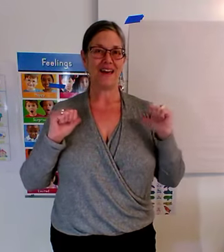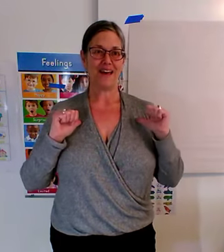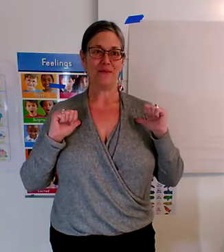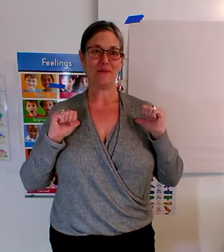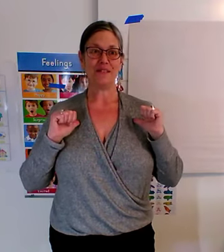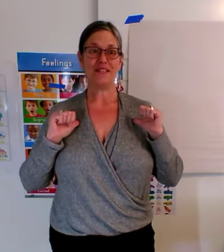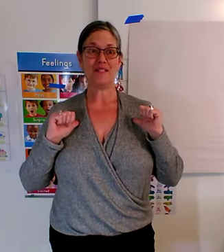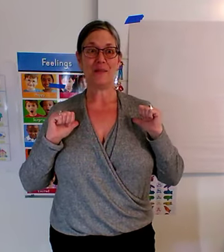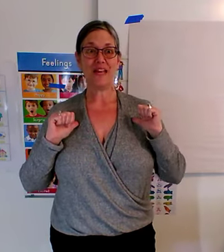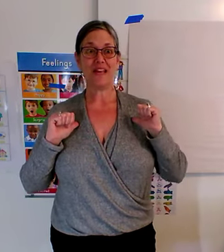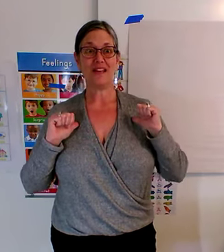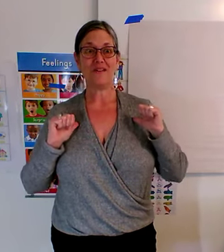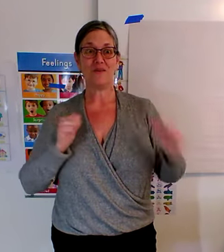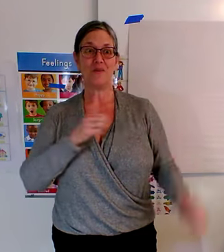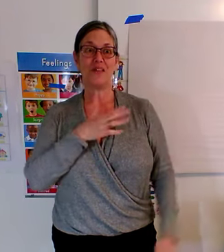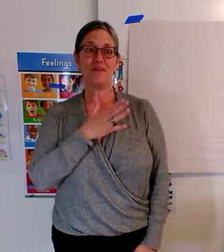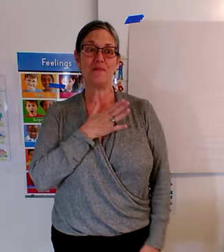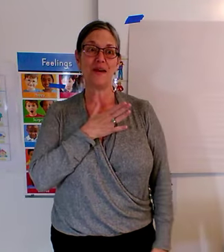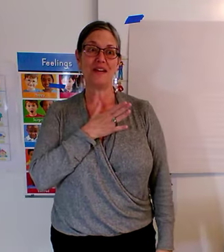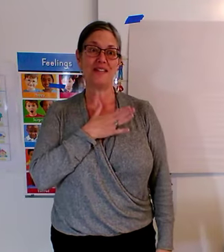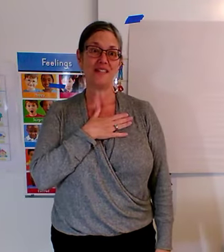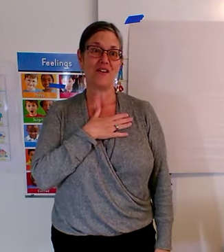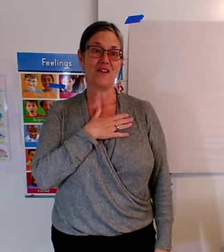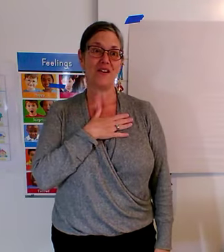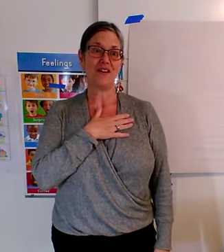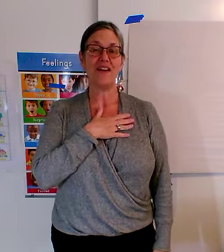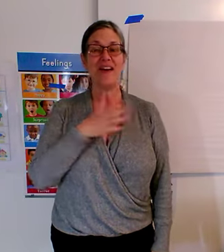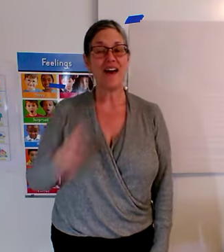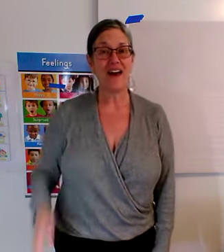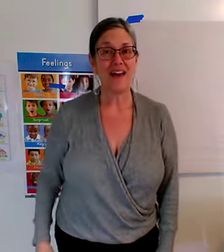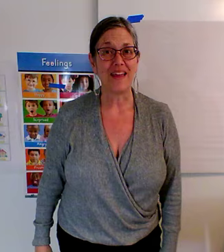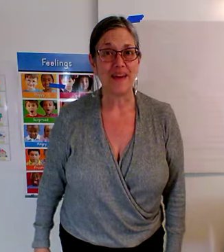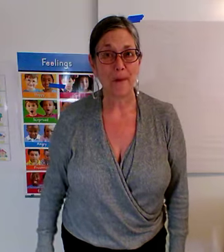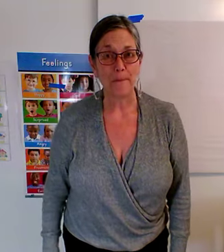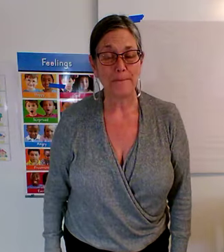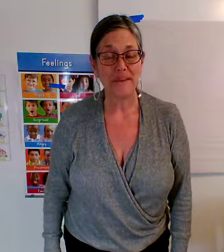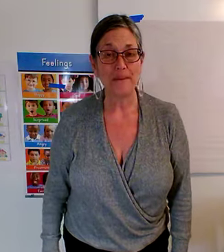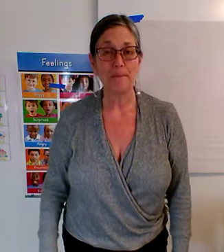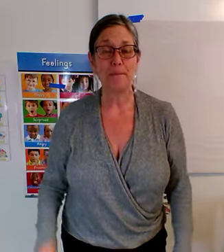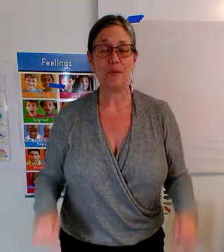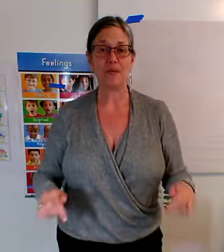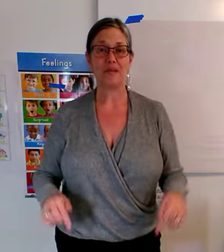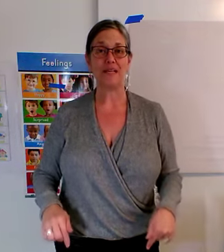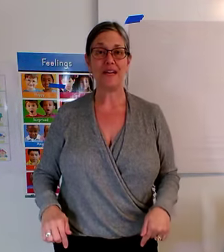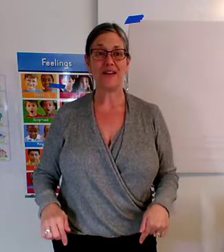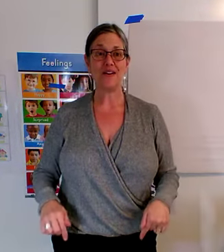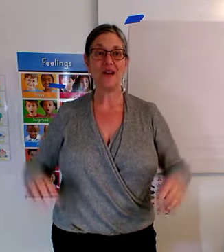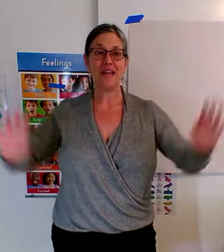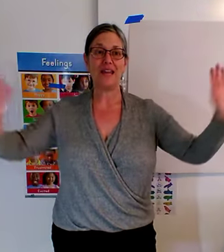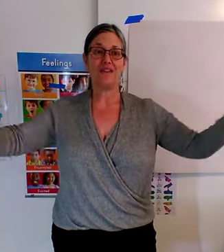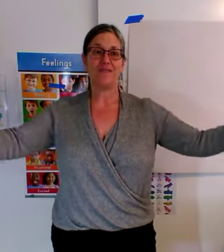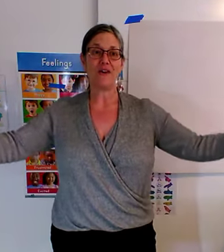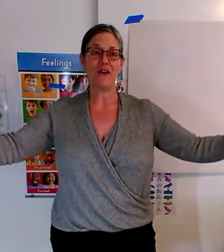I'm a policeman with my star. I help people near and far.